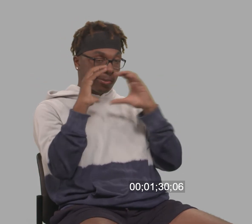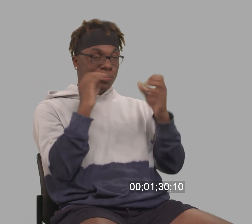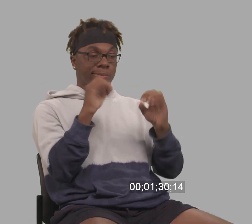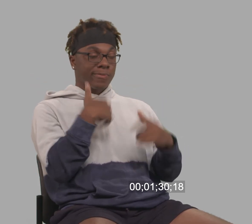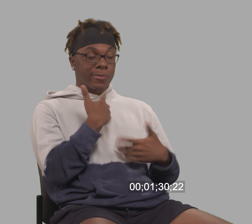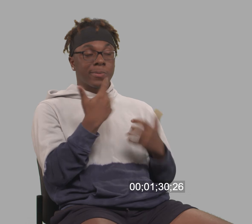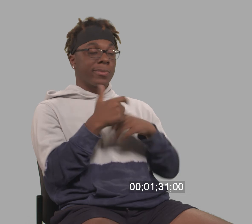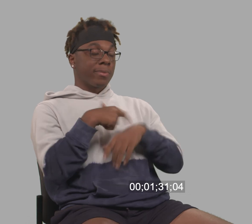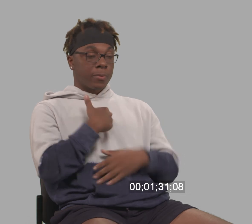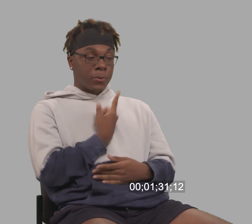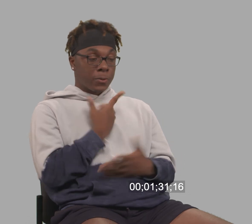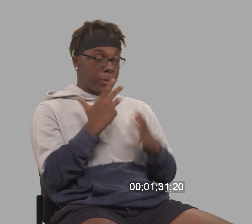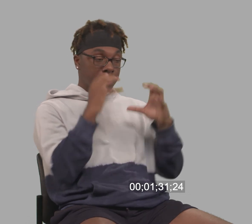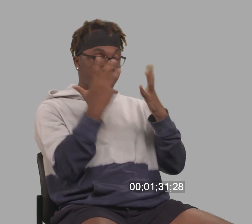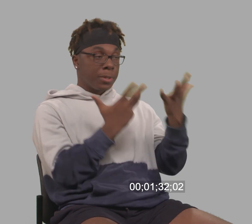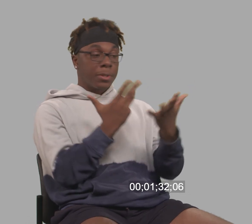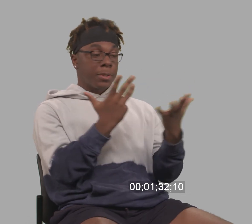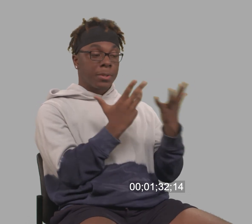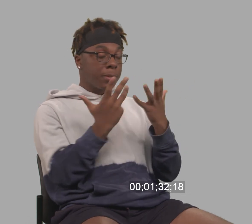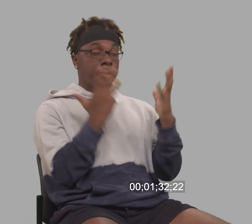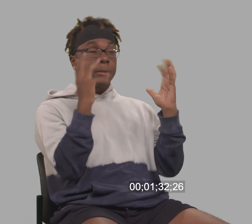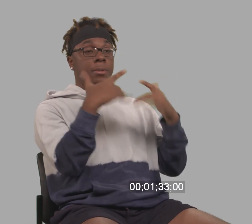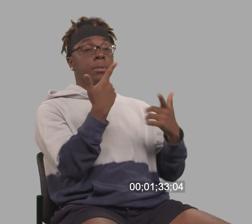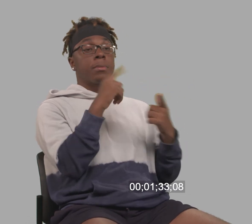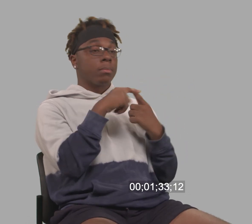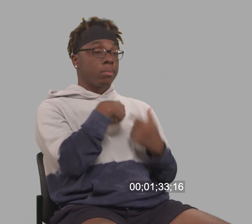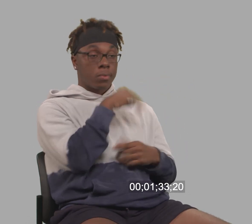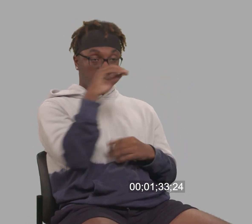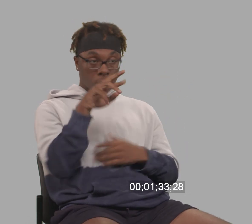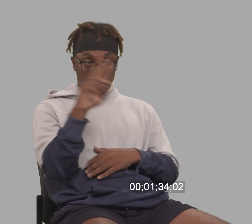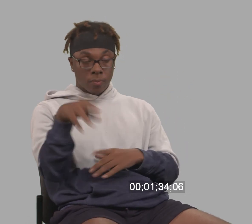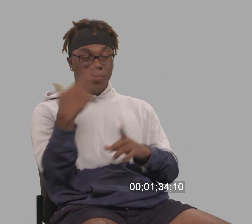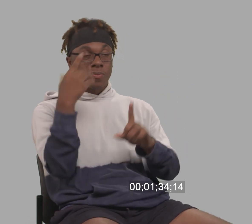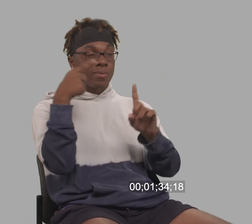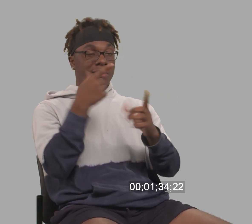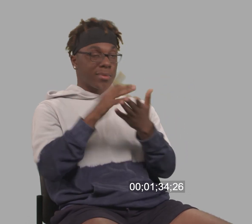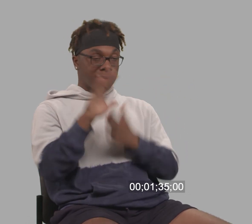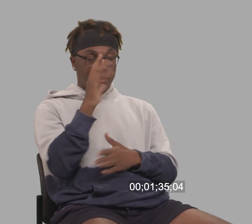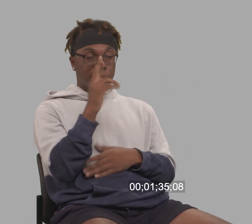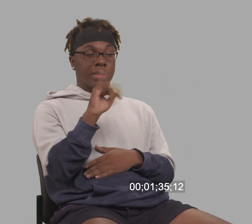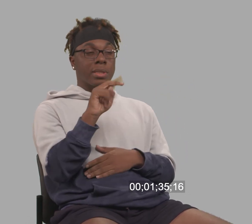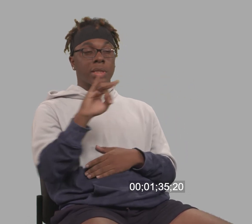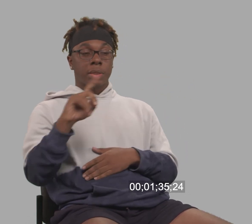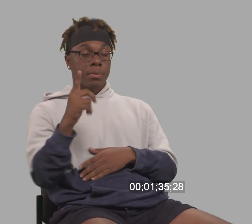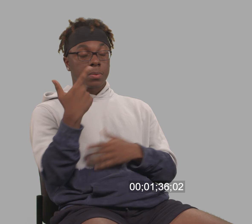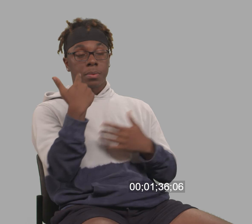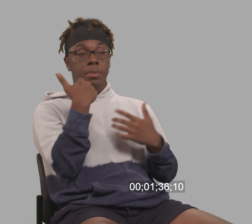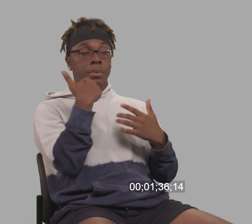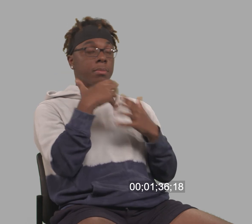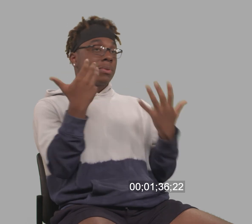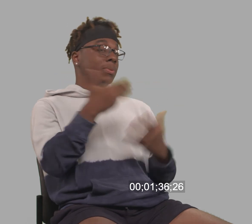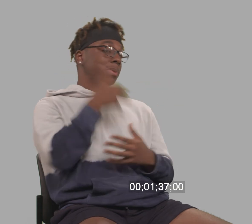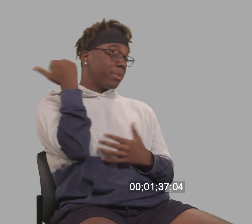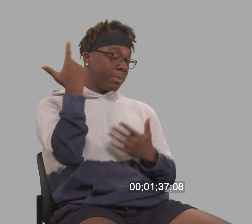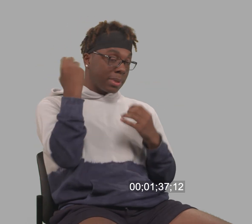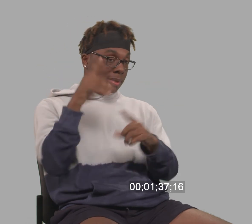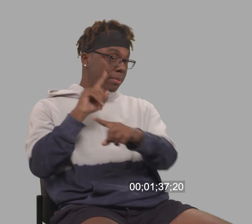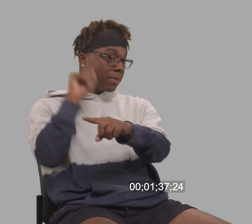When I was growing up, there were a lot of barriers to communication because people around me didn't know sign language. When I moved to Rochester, I came to college to